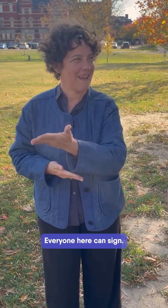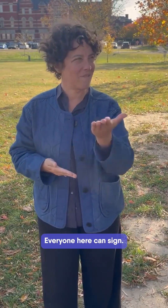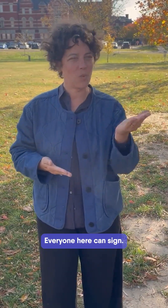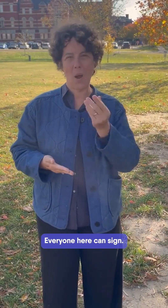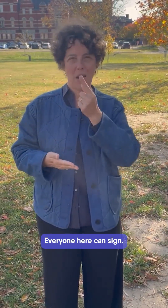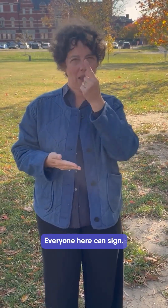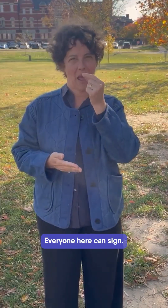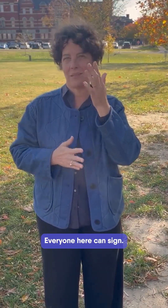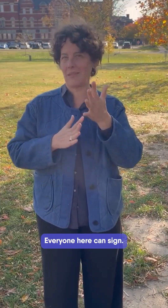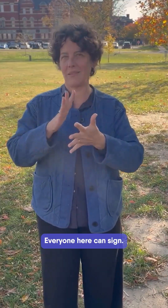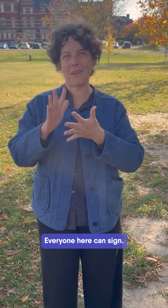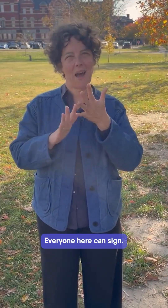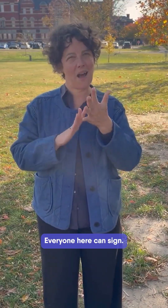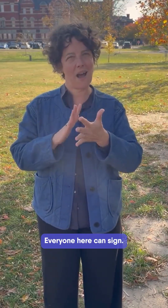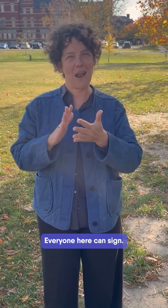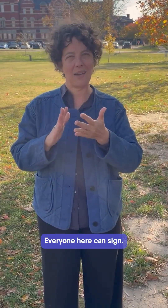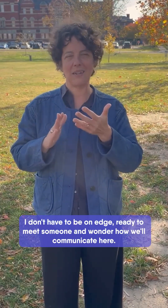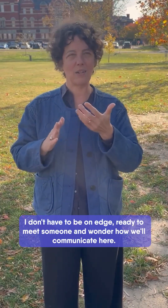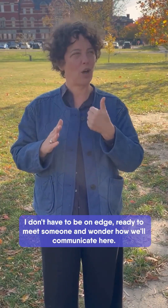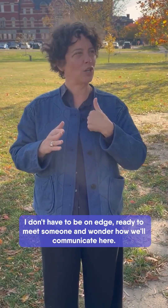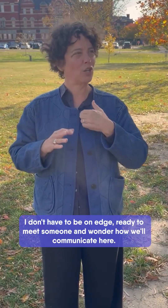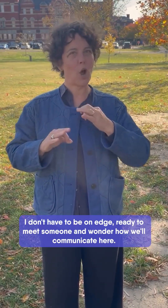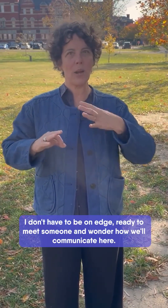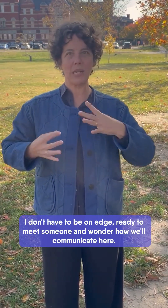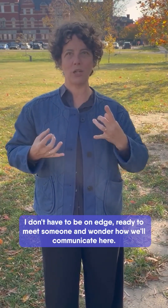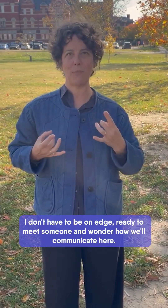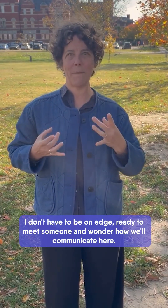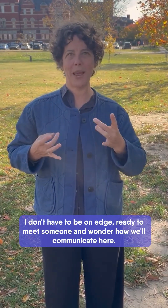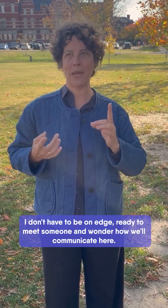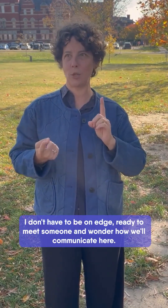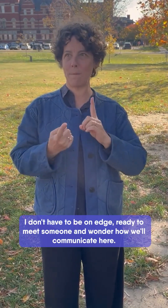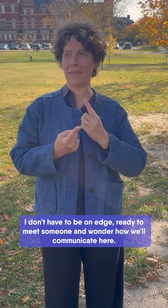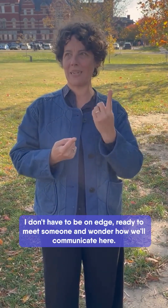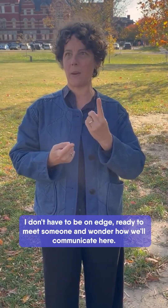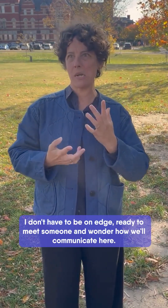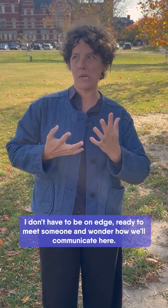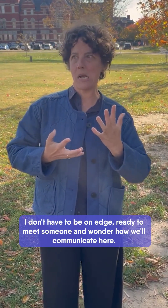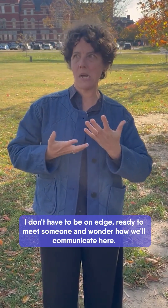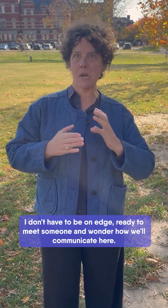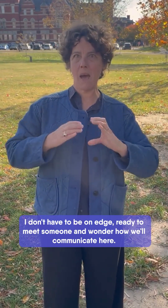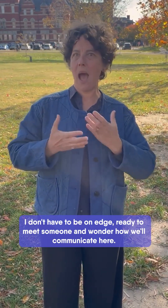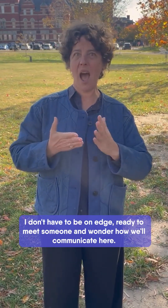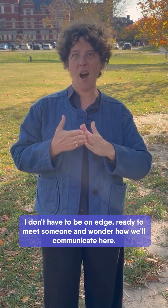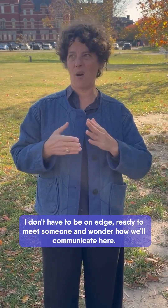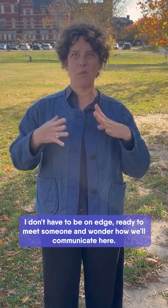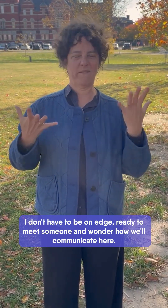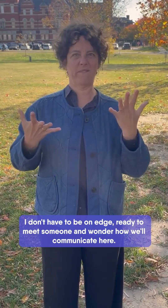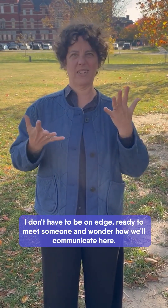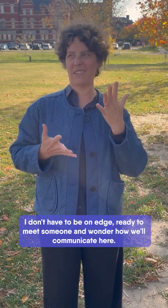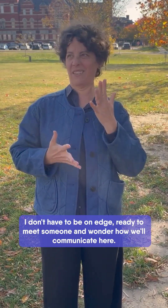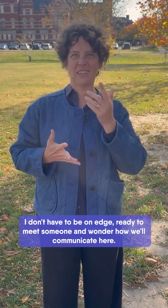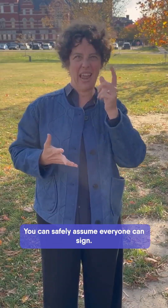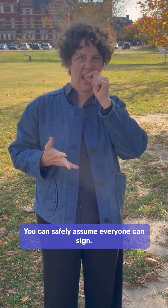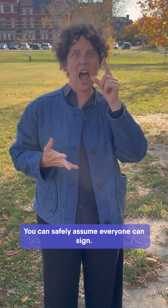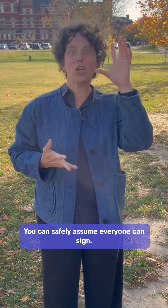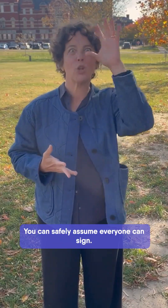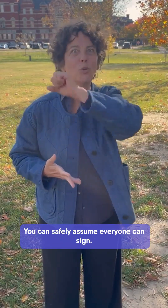Everyone here can sign. I don't have to be on edge, ready to meet someone and wonder how we'll communicate. Here, you can